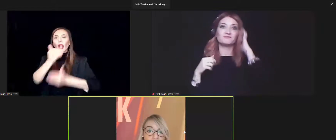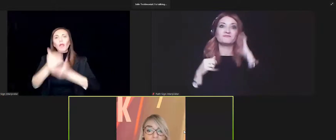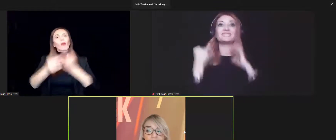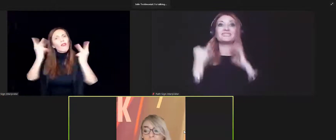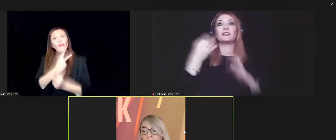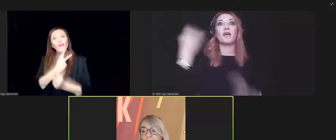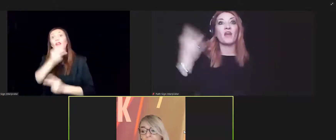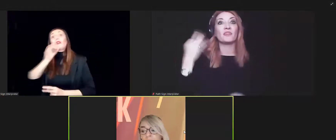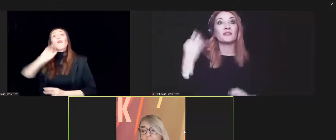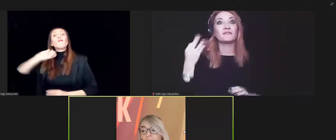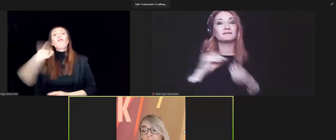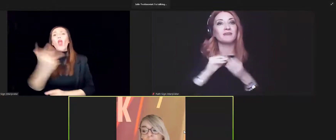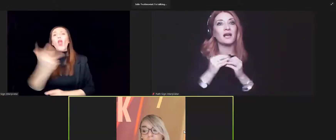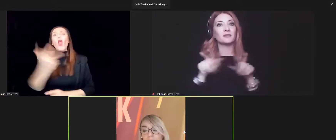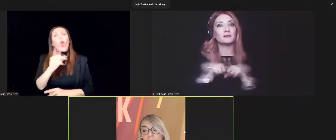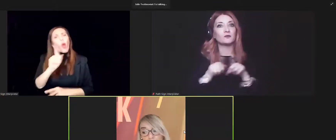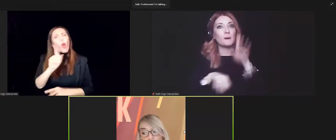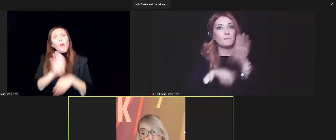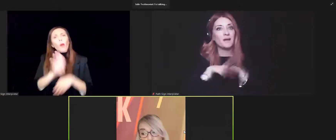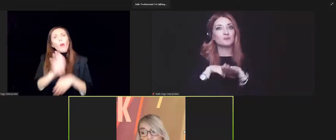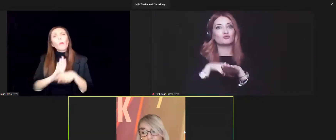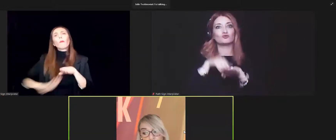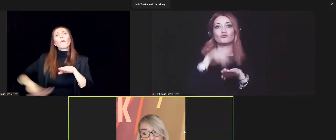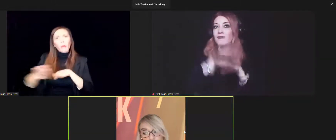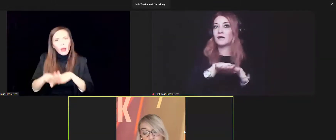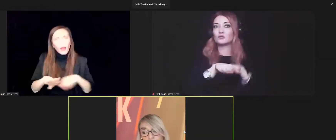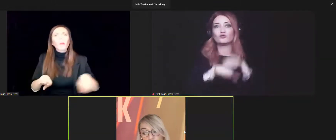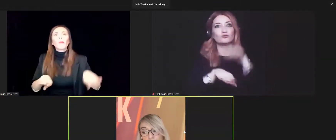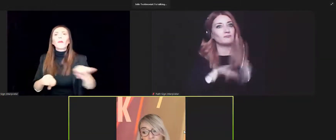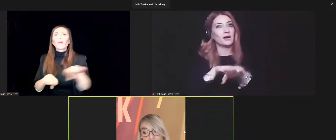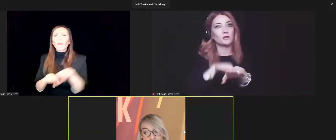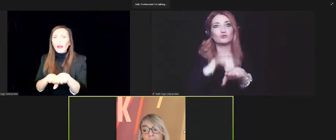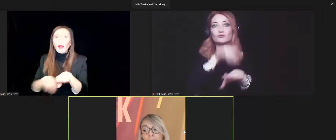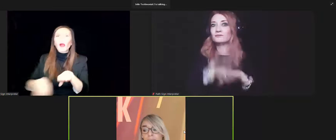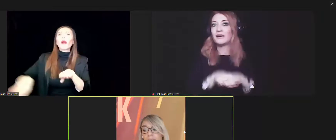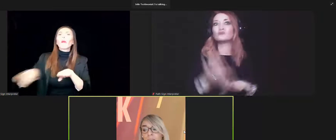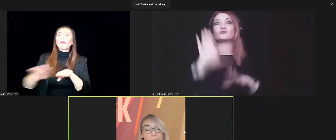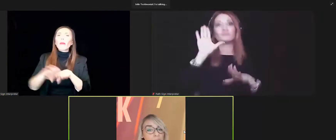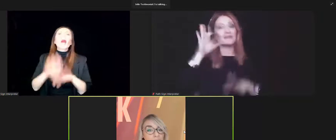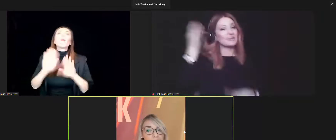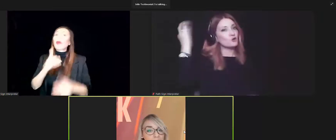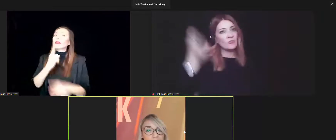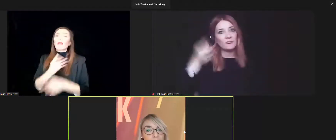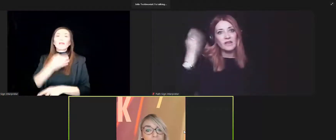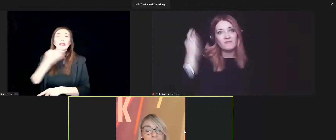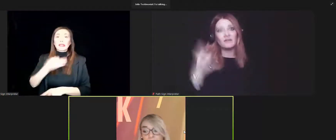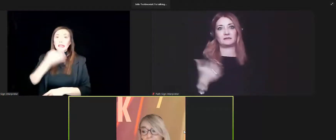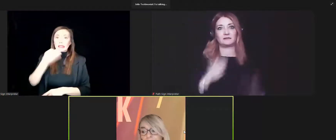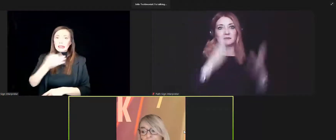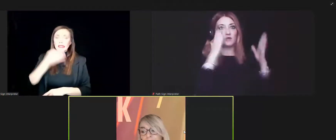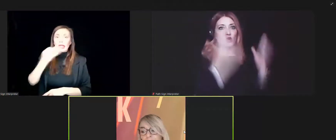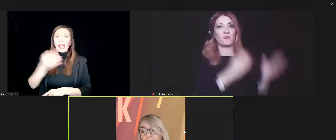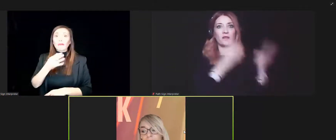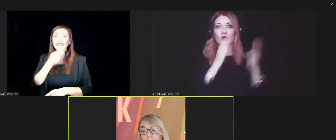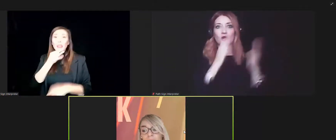is on. And if you don't jump in, you won't get anywhere.